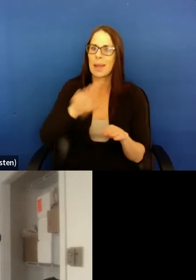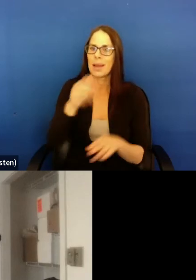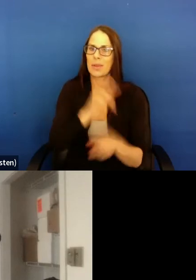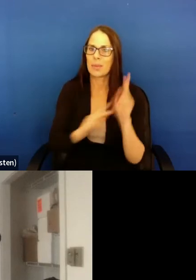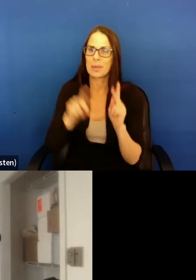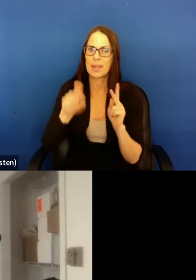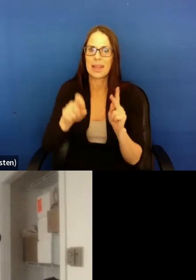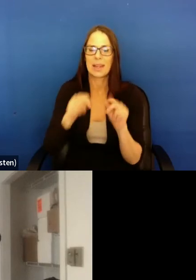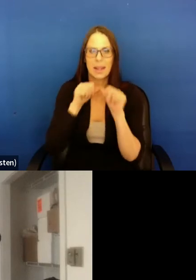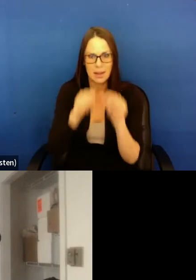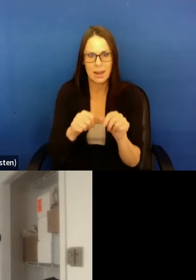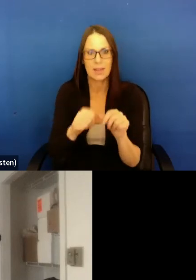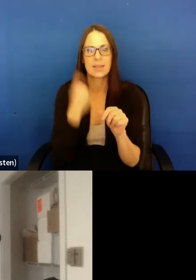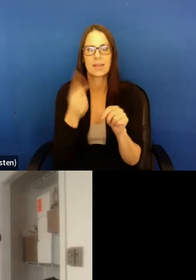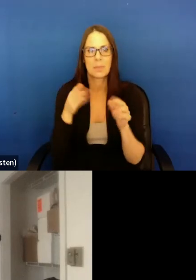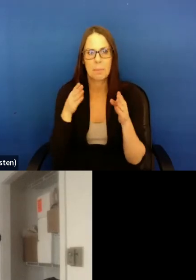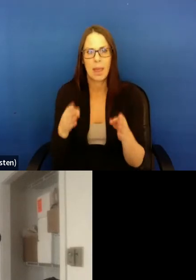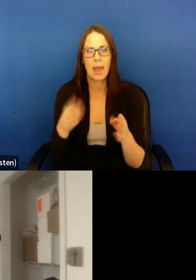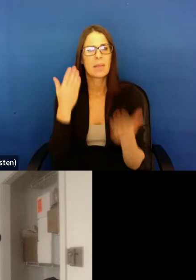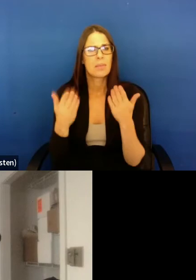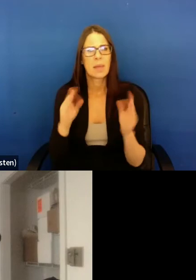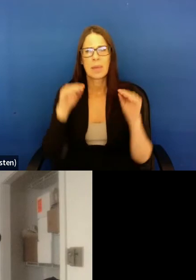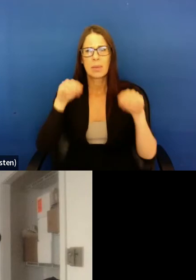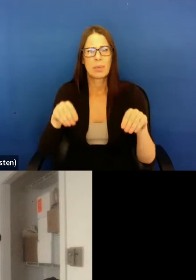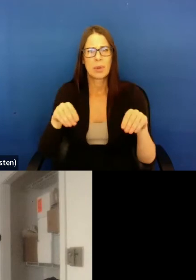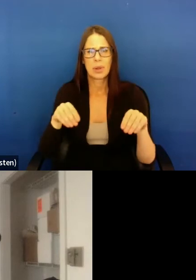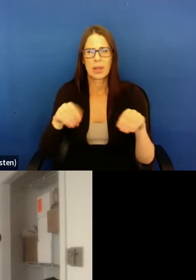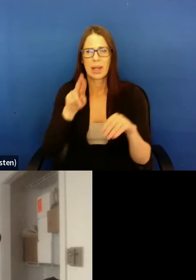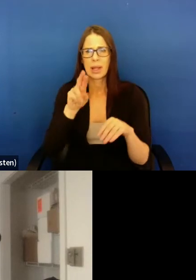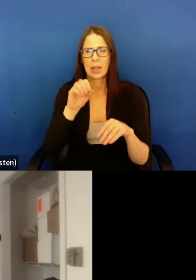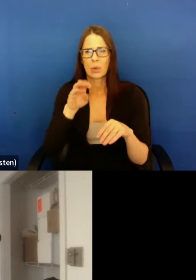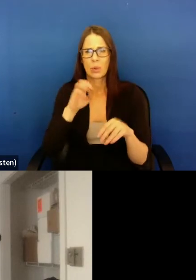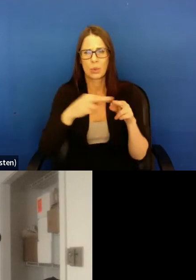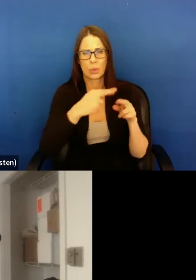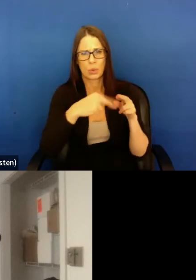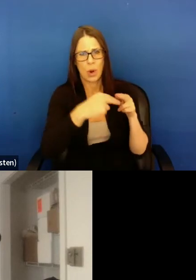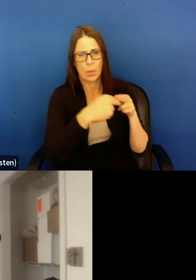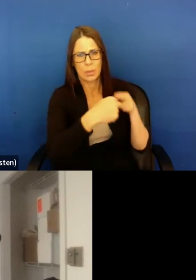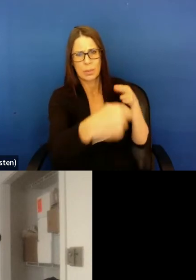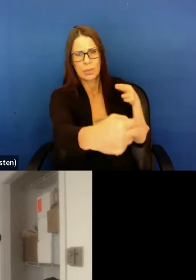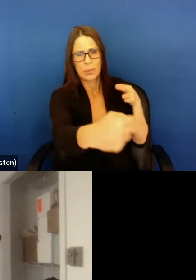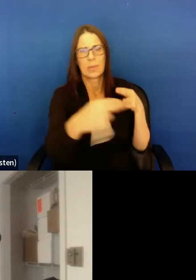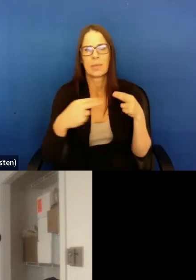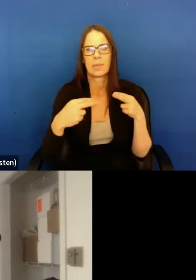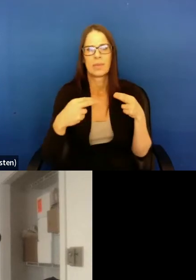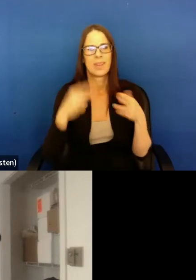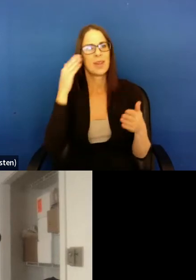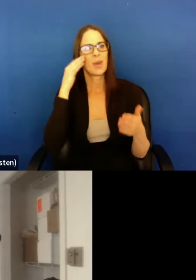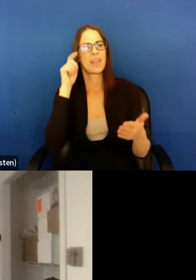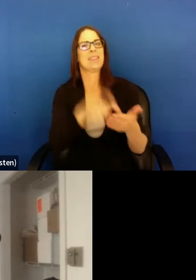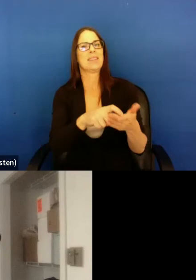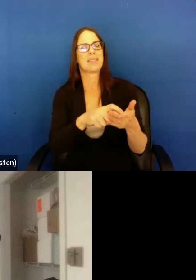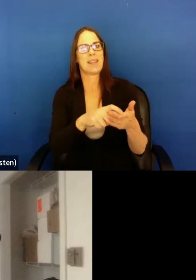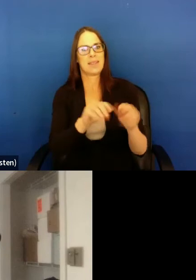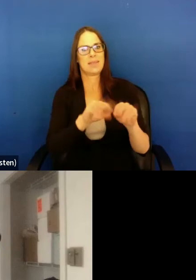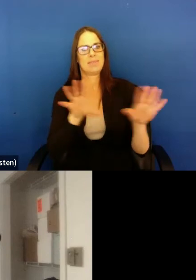we put one of those like ropes or like things that designate the line in an airport or something.